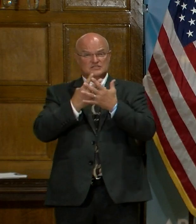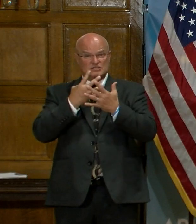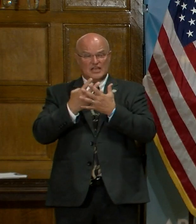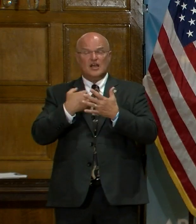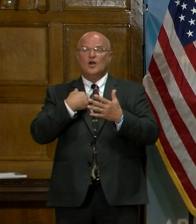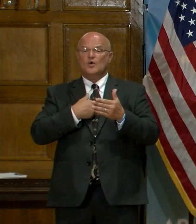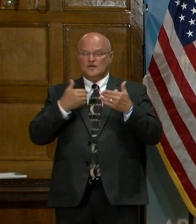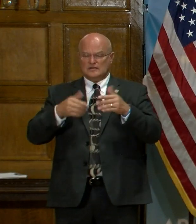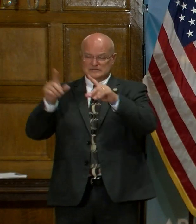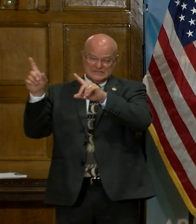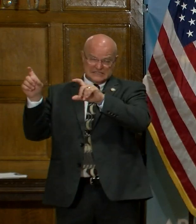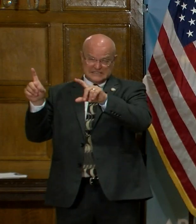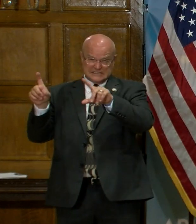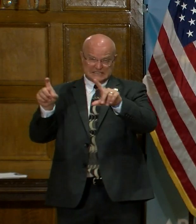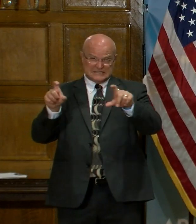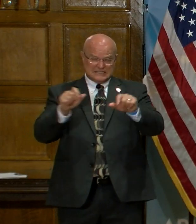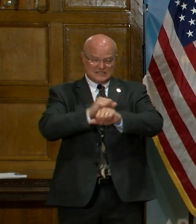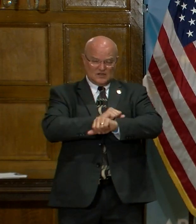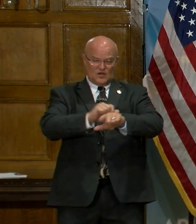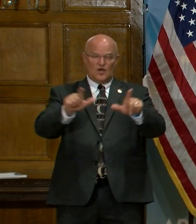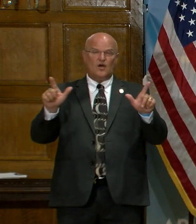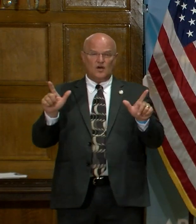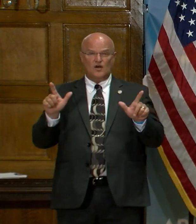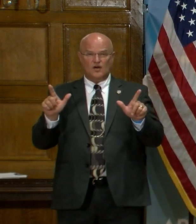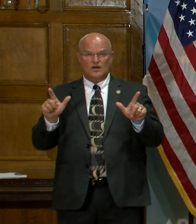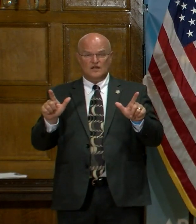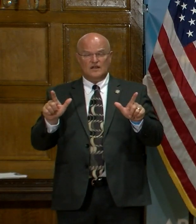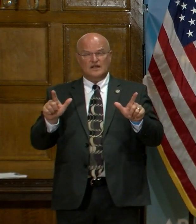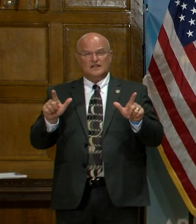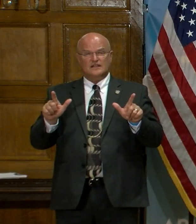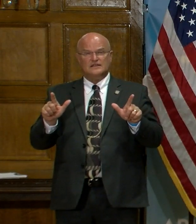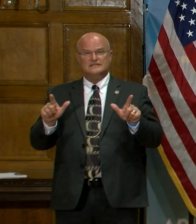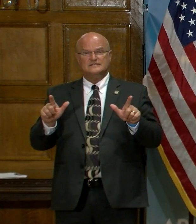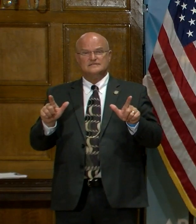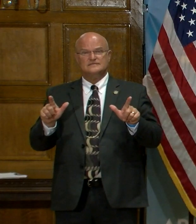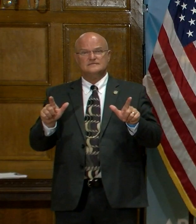have gone ahead and tested all of the all those